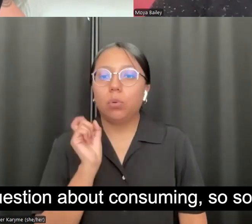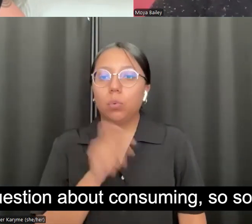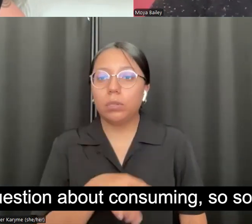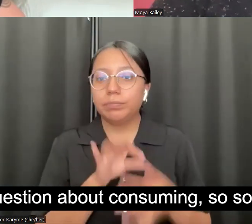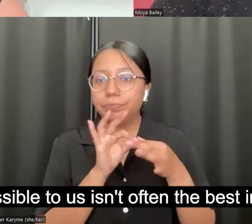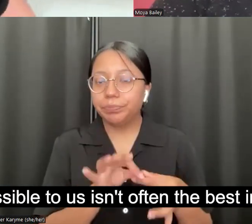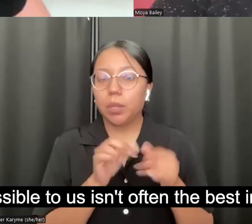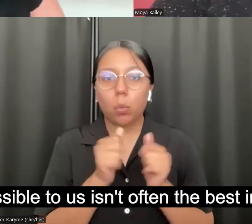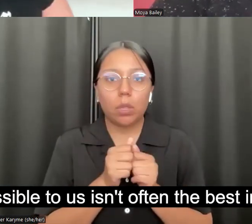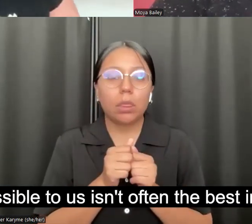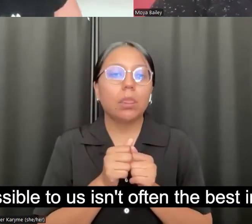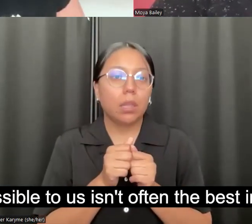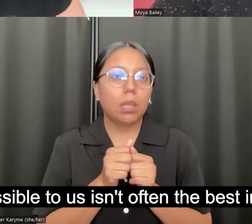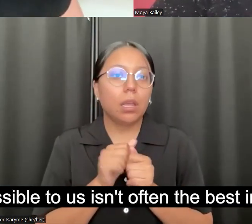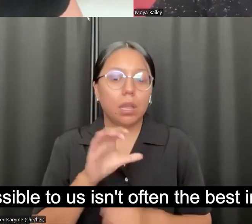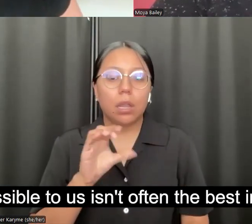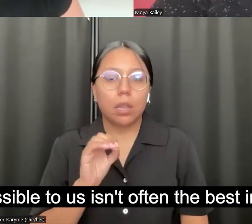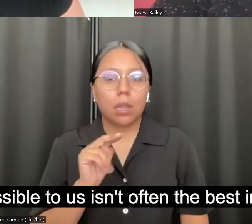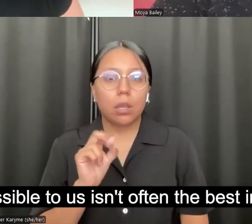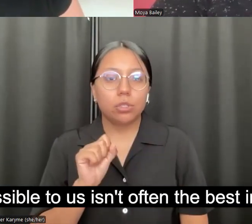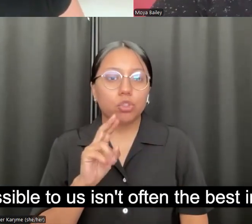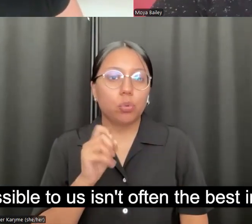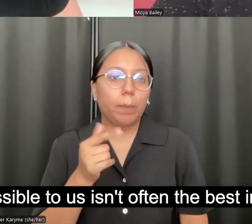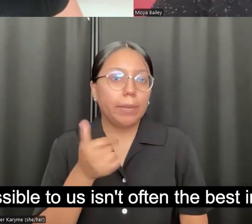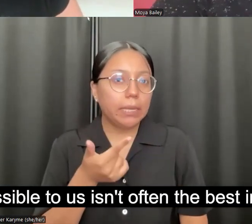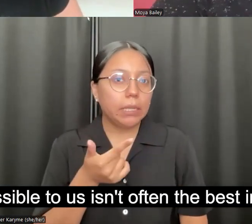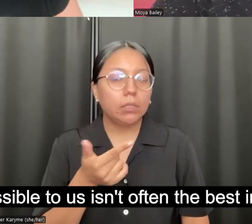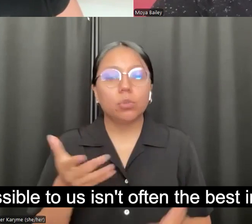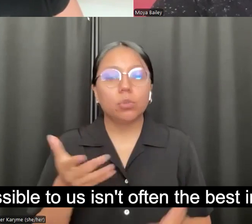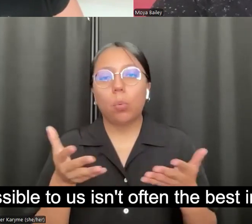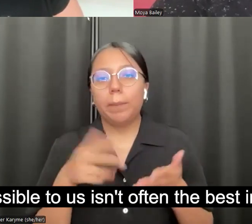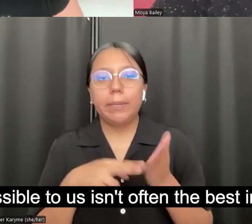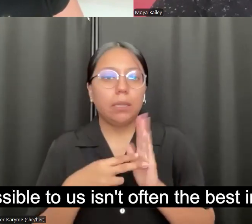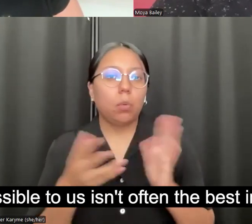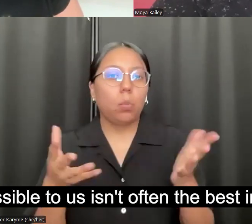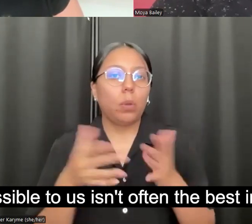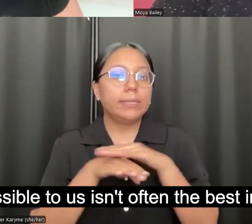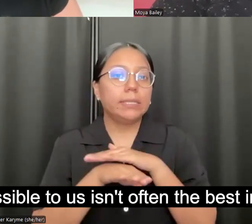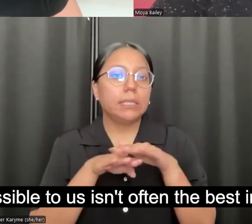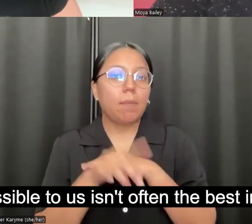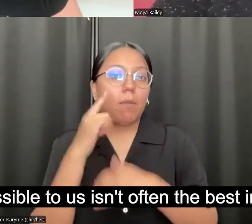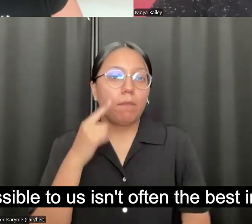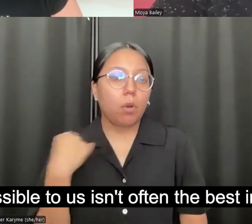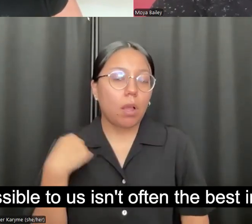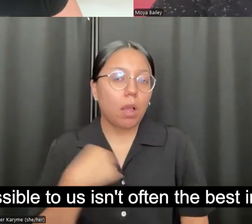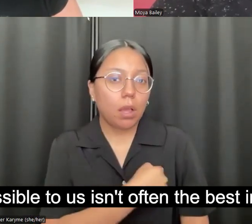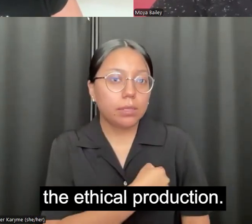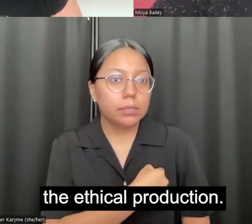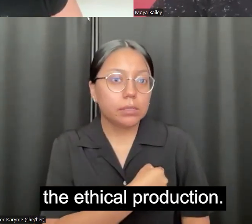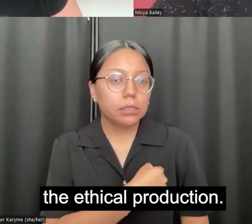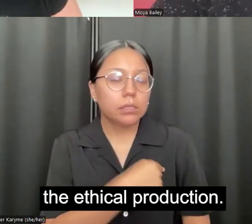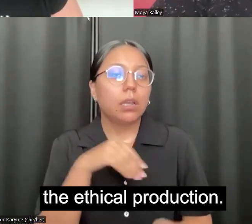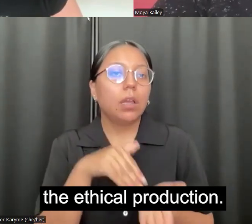consuming. So sometimes what is accessible to us isn't often the best in